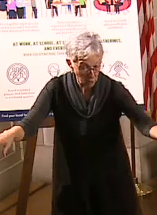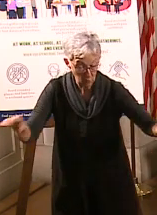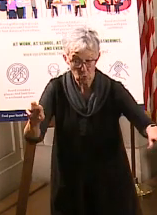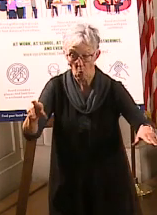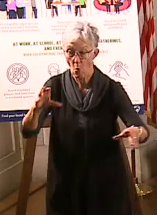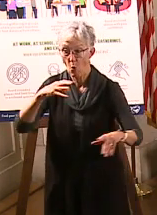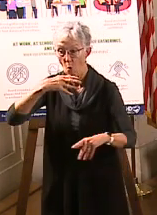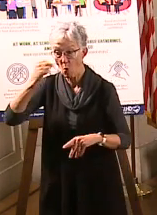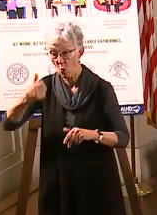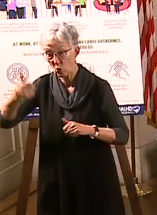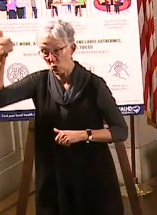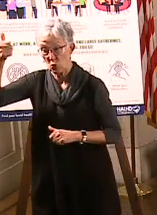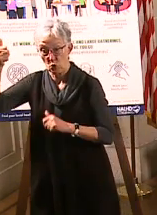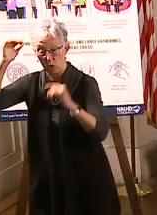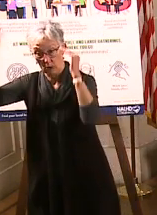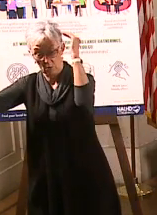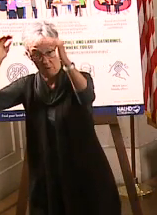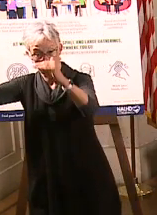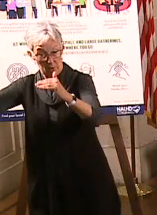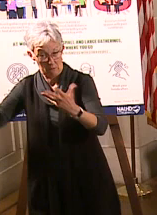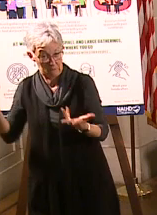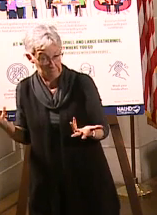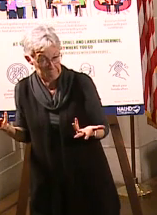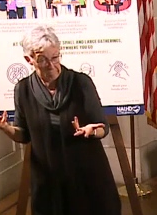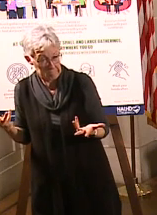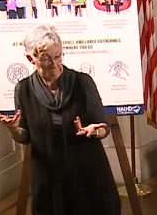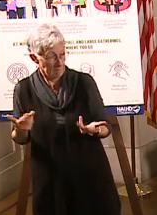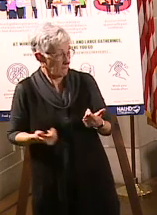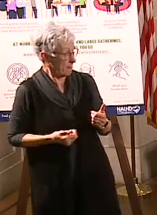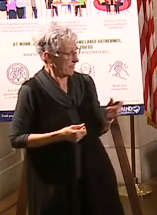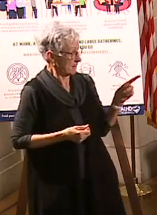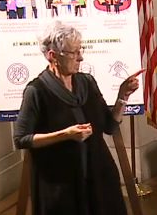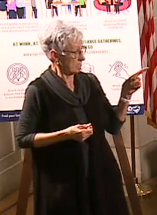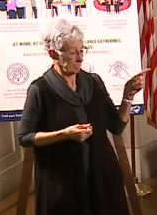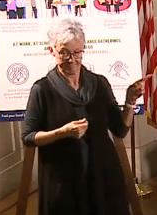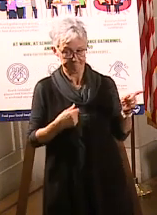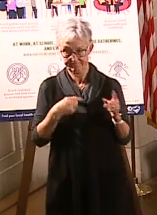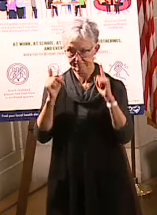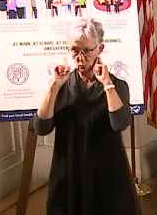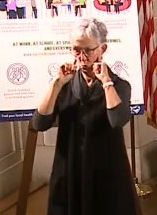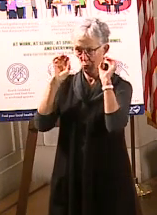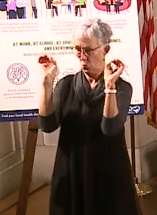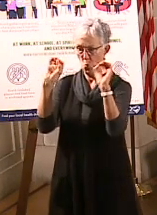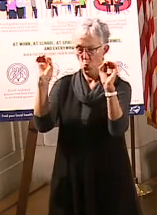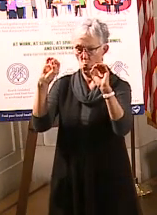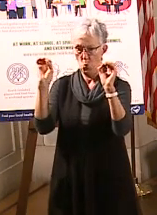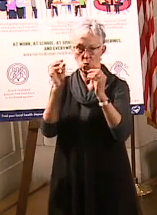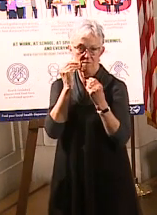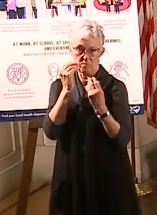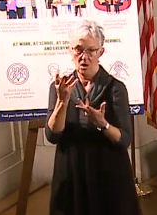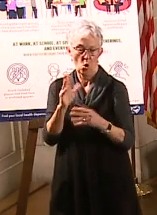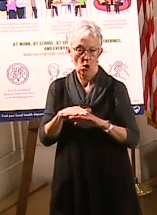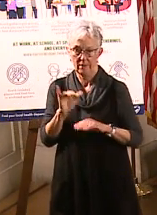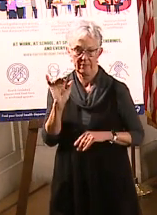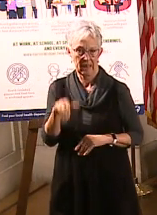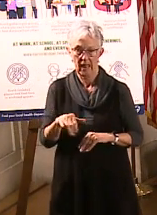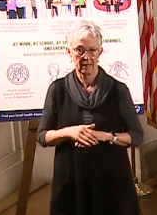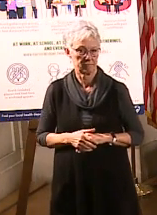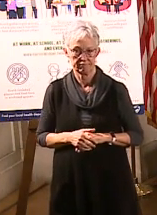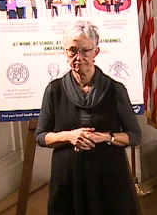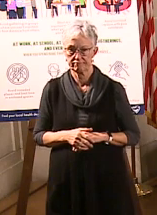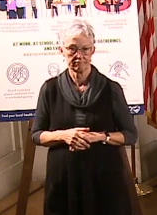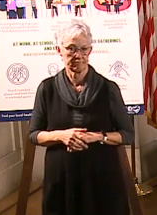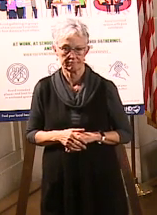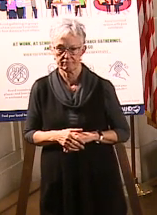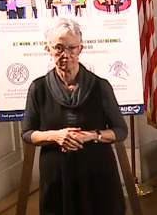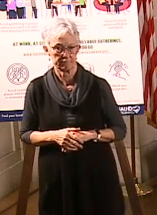other demographic population more than any other? I have not heard any information on that it does affect any different population